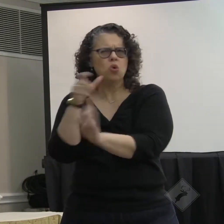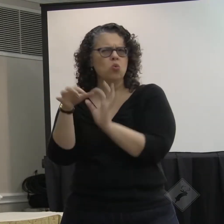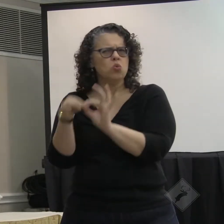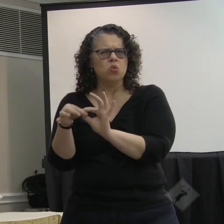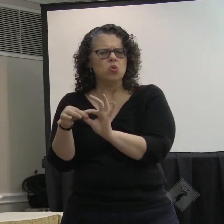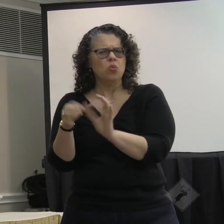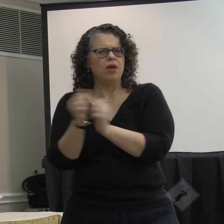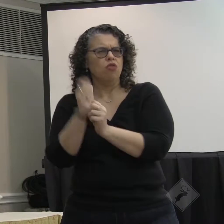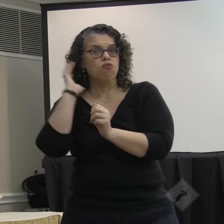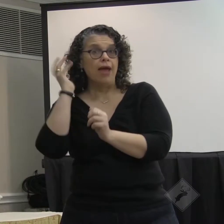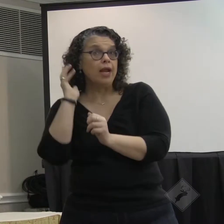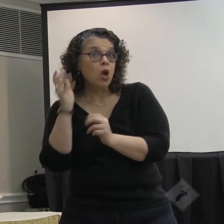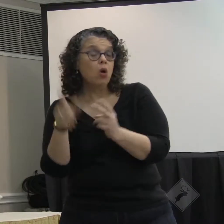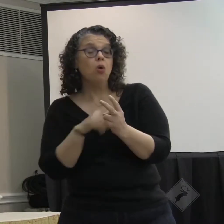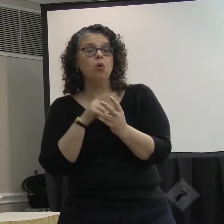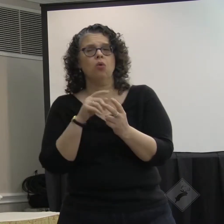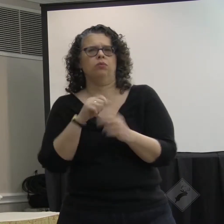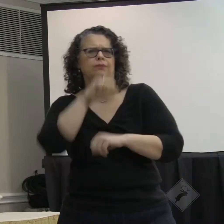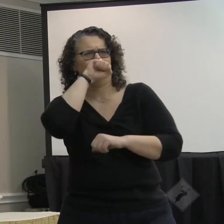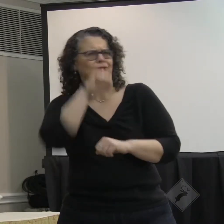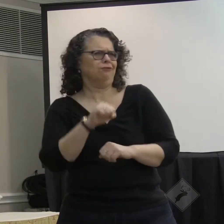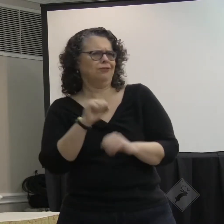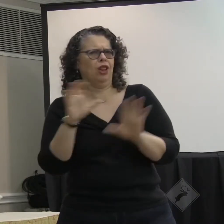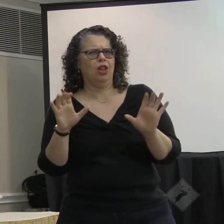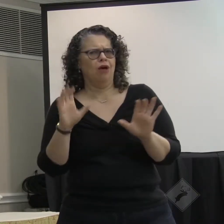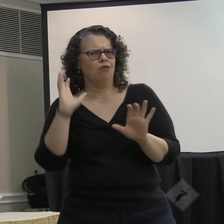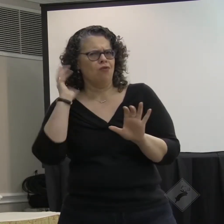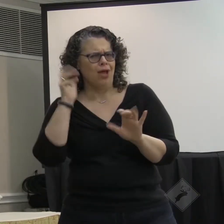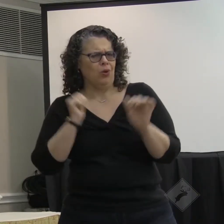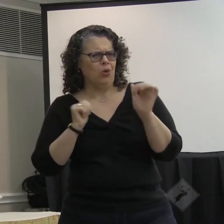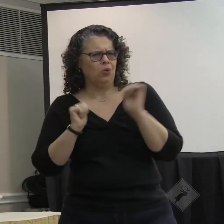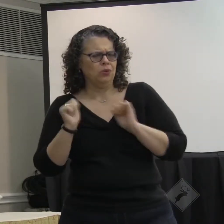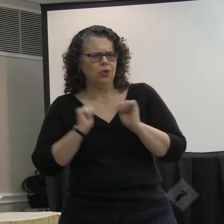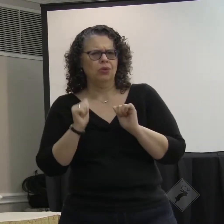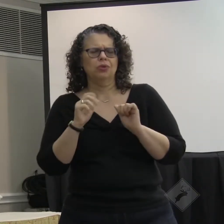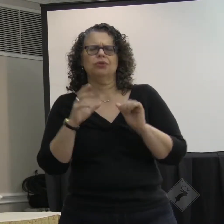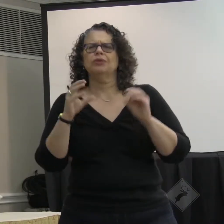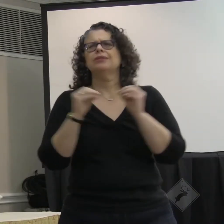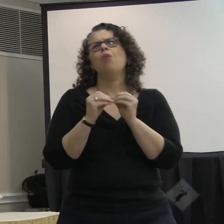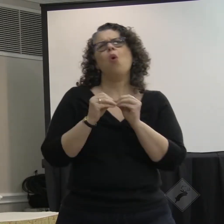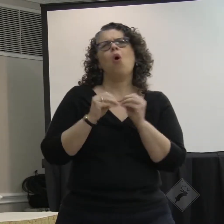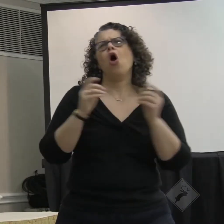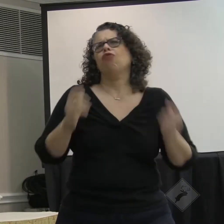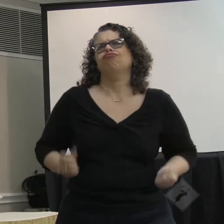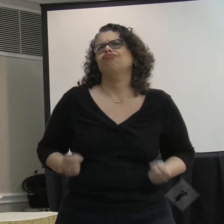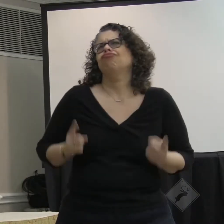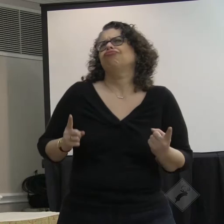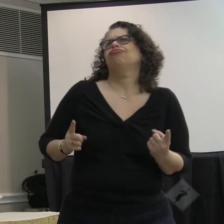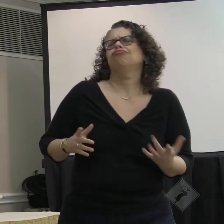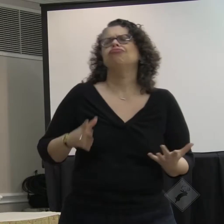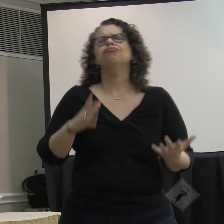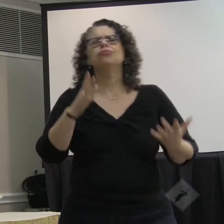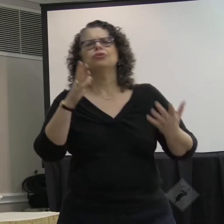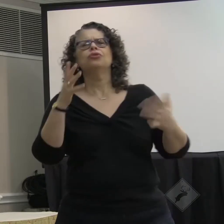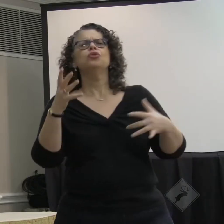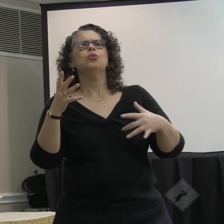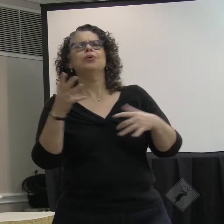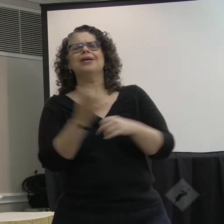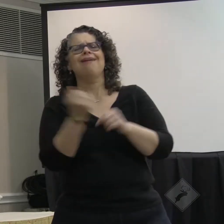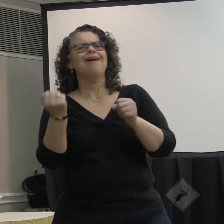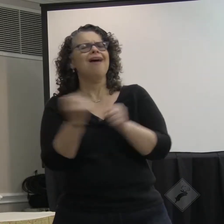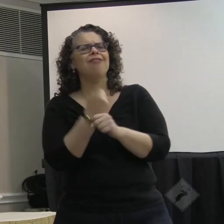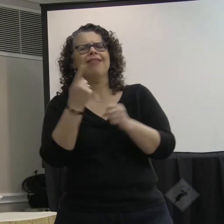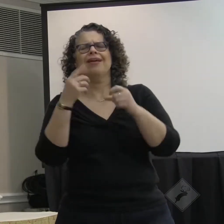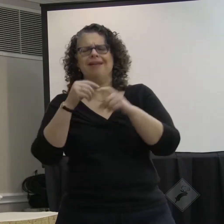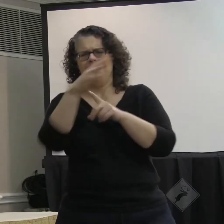Are they with a radio show? I love doing radio shows because it's more stream of consciousness like this. You'll get everything in